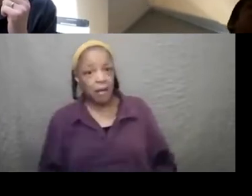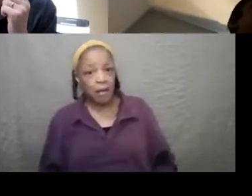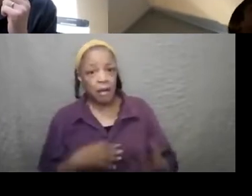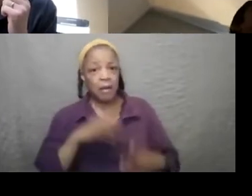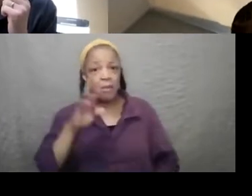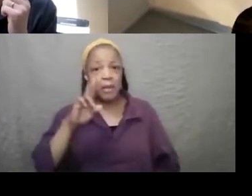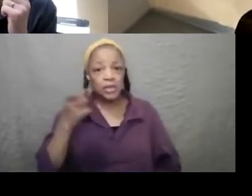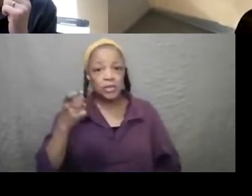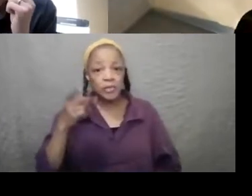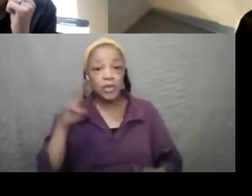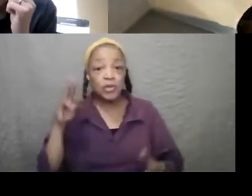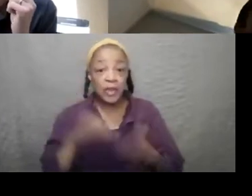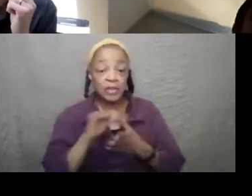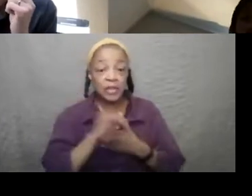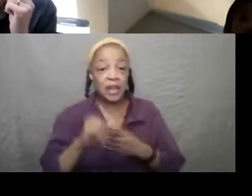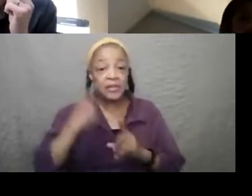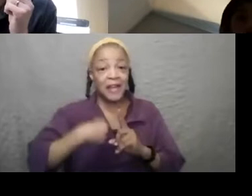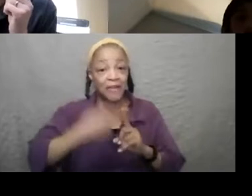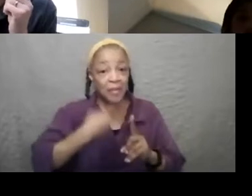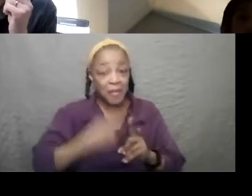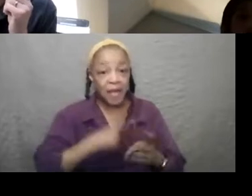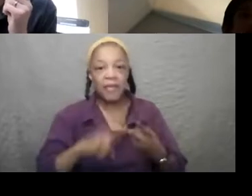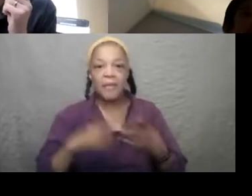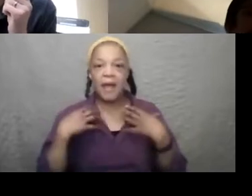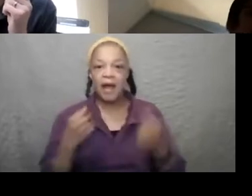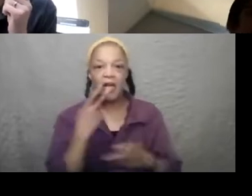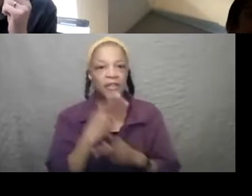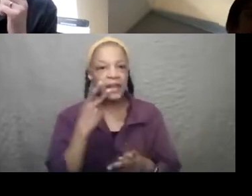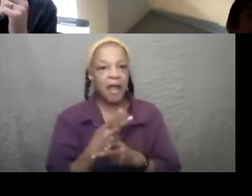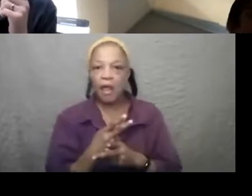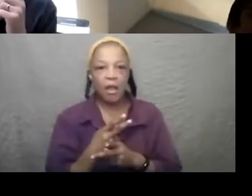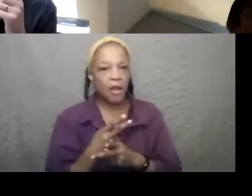nearly $2,000 a month. Losing my healthcare would have been